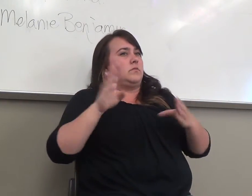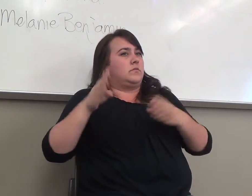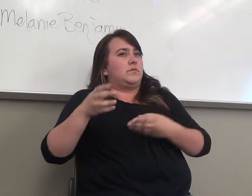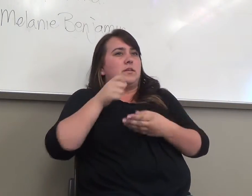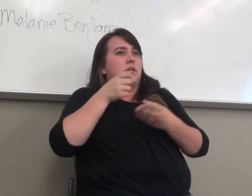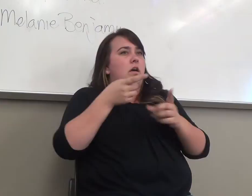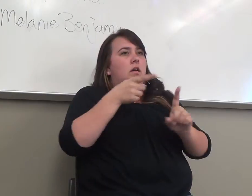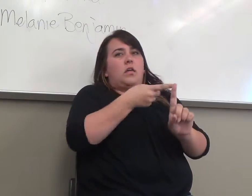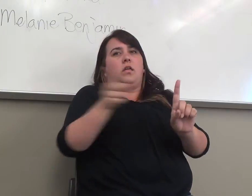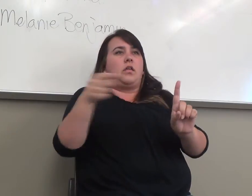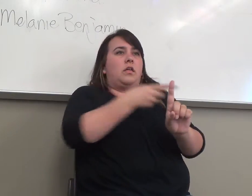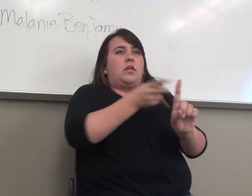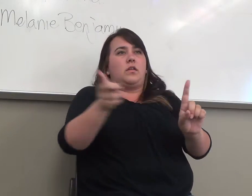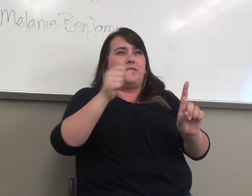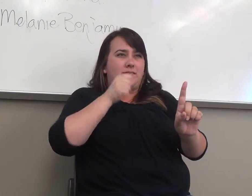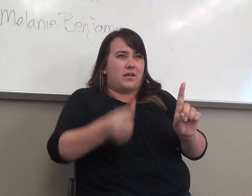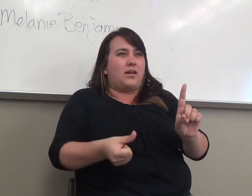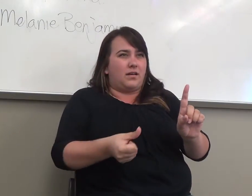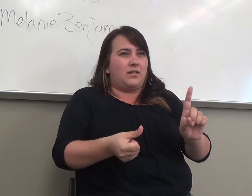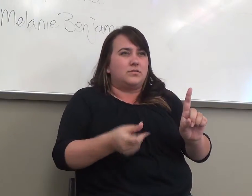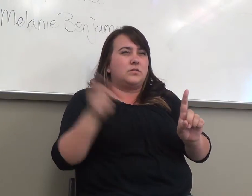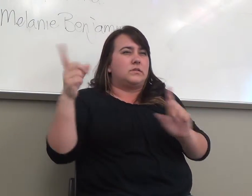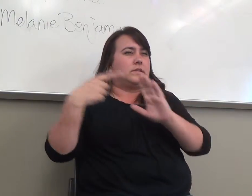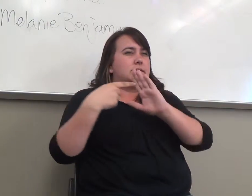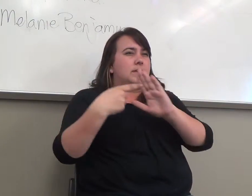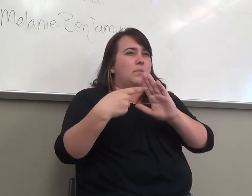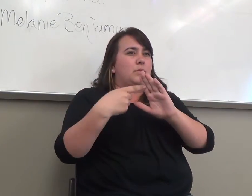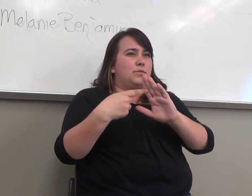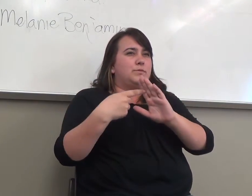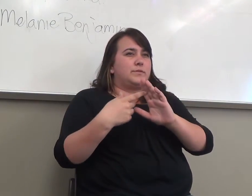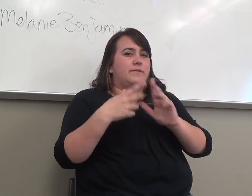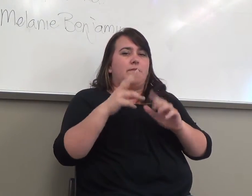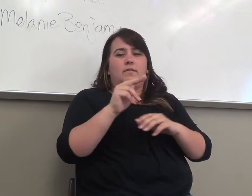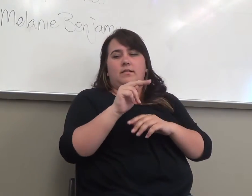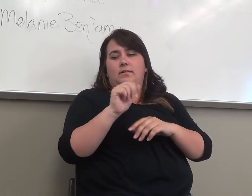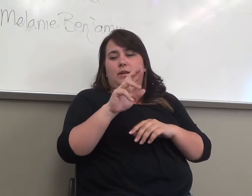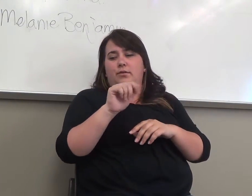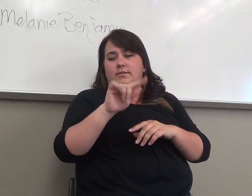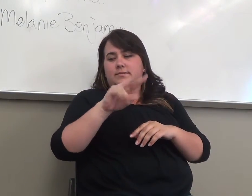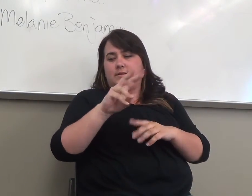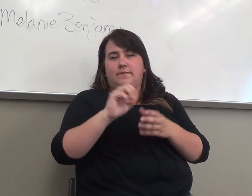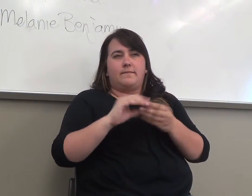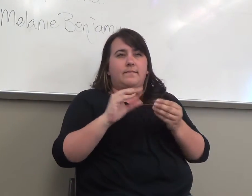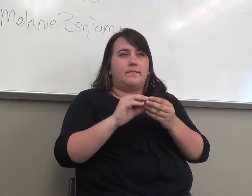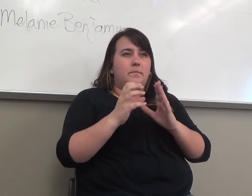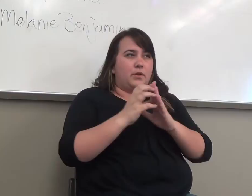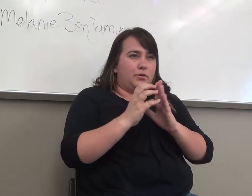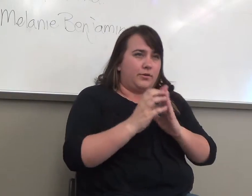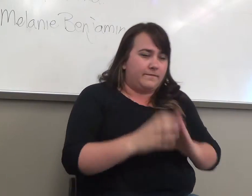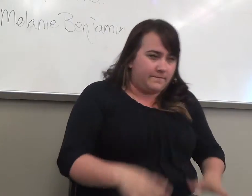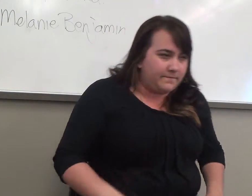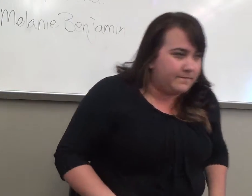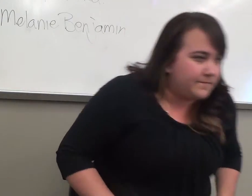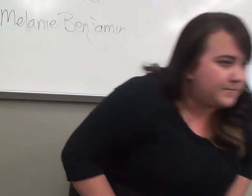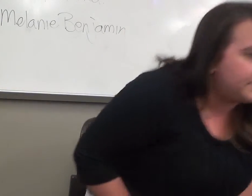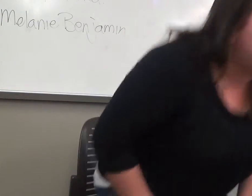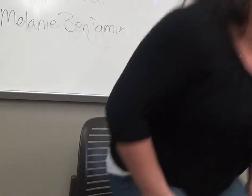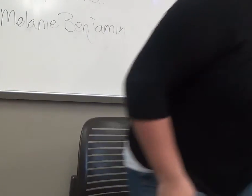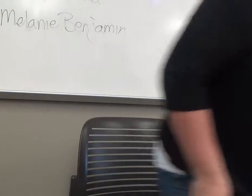get you to look at different examples of narrative paragraph. Okay, and remember that